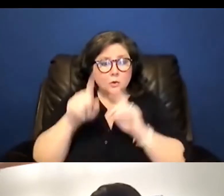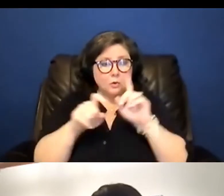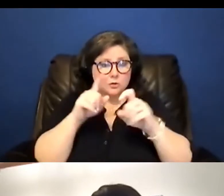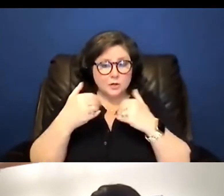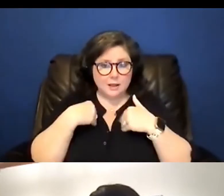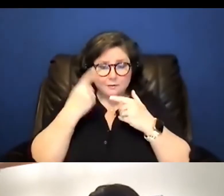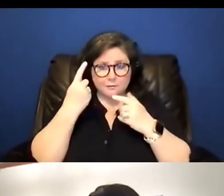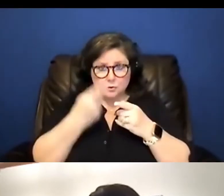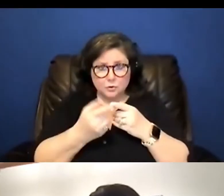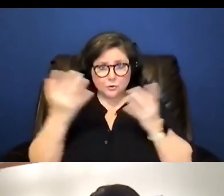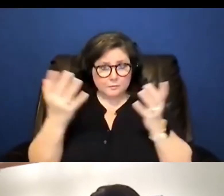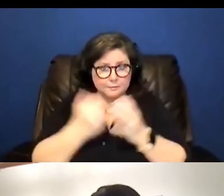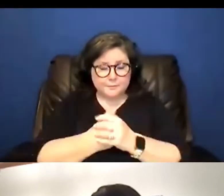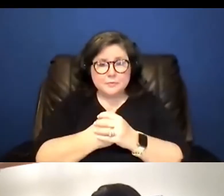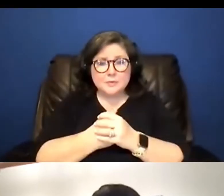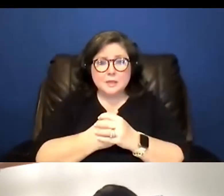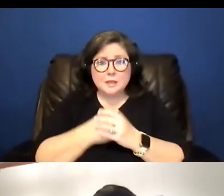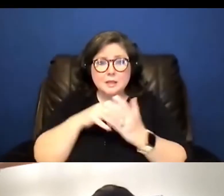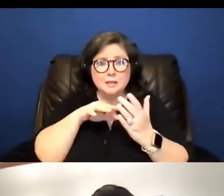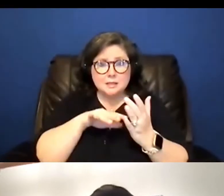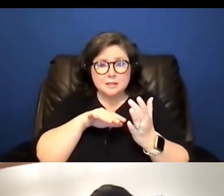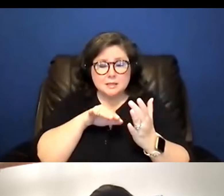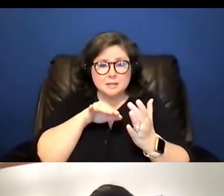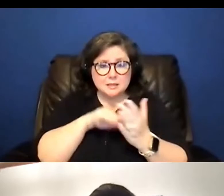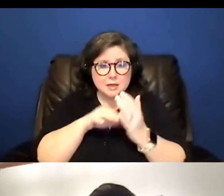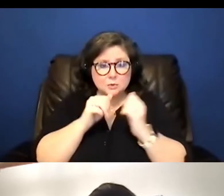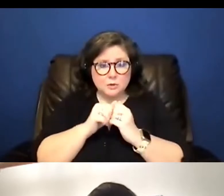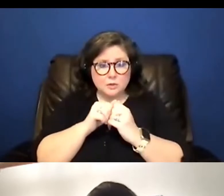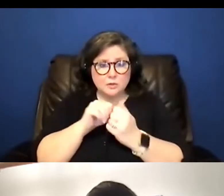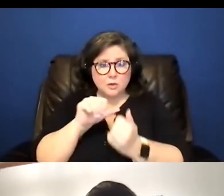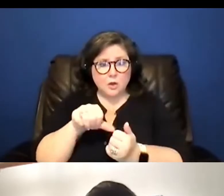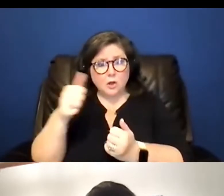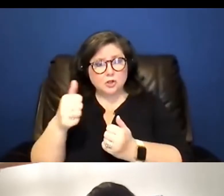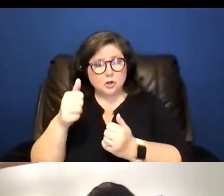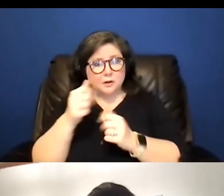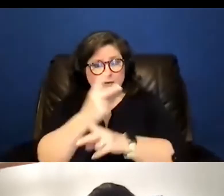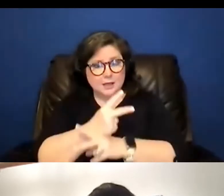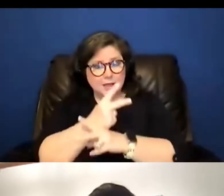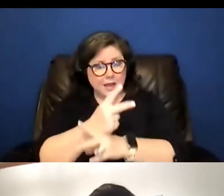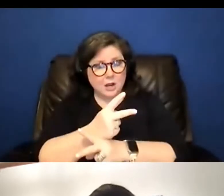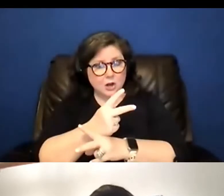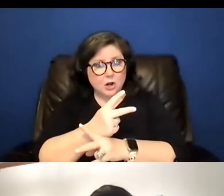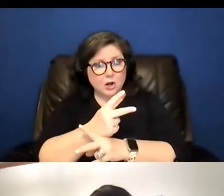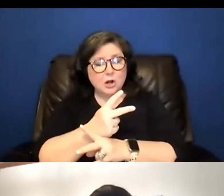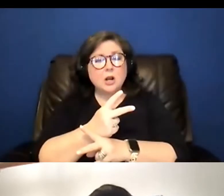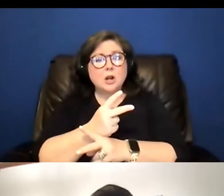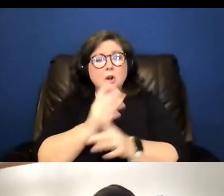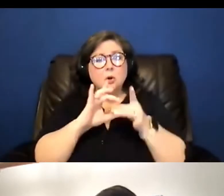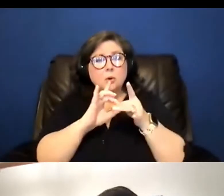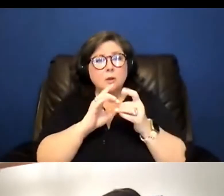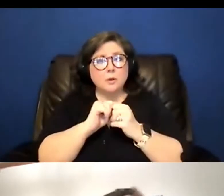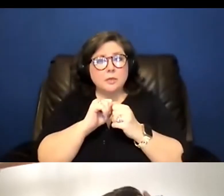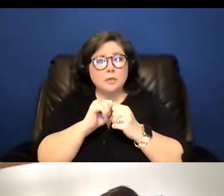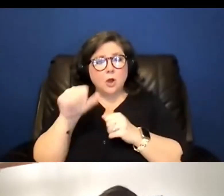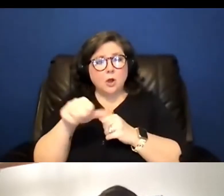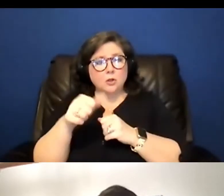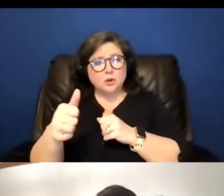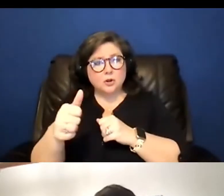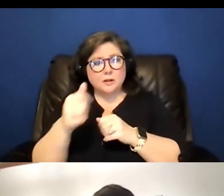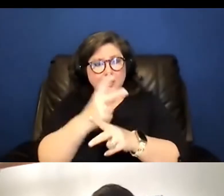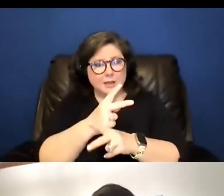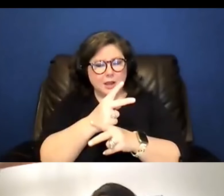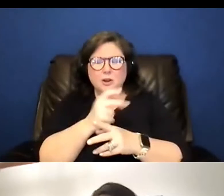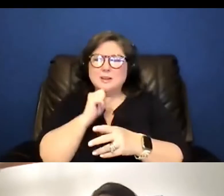is about studies with alternative care that have to do with sort of alternative care. So not